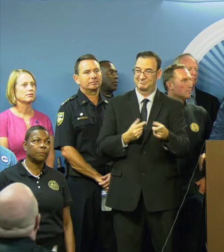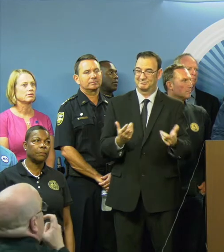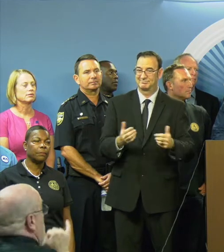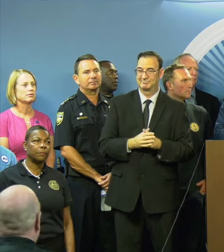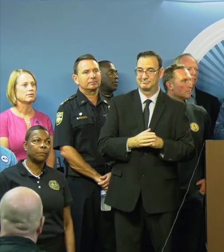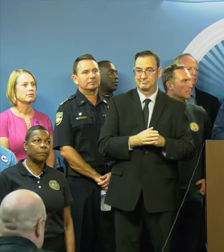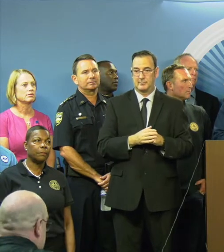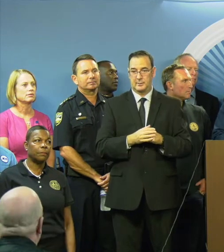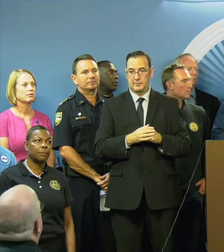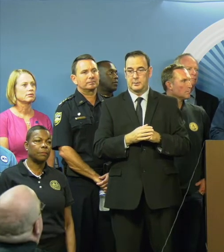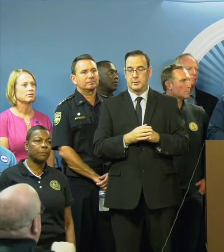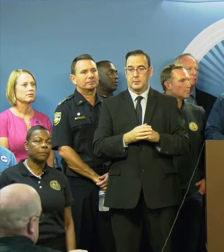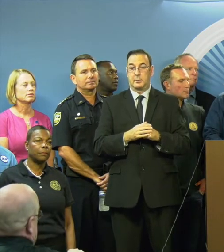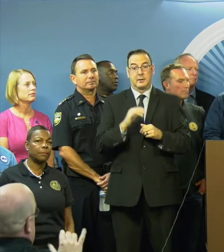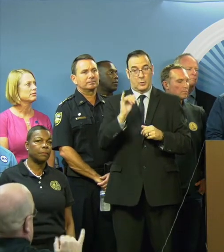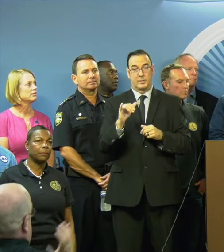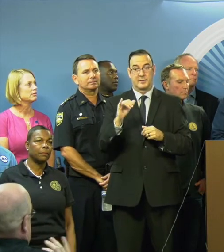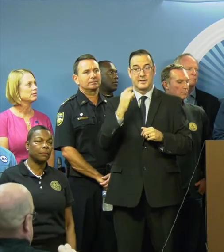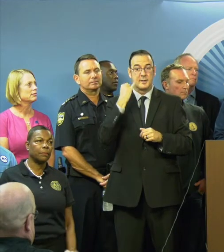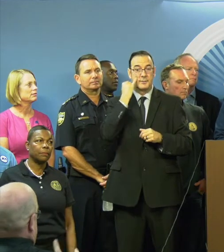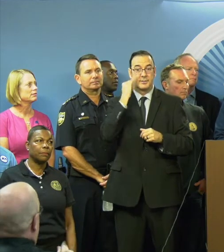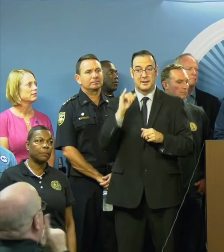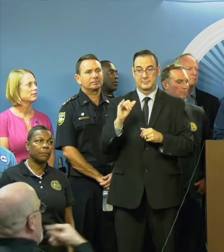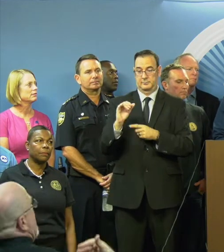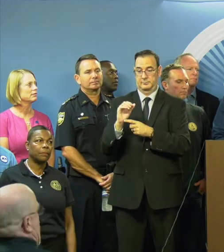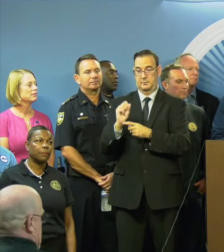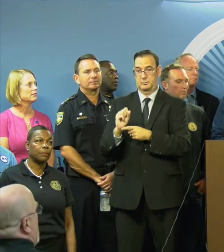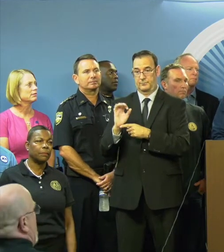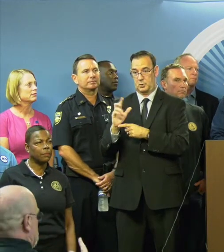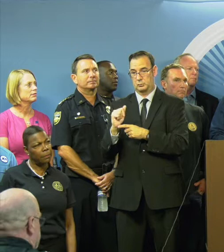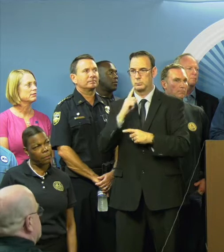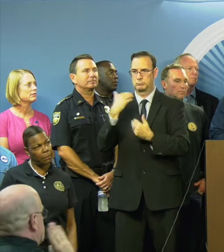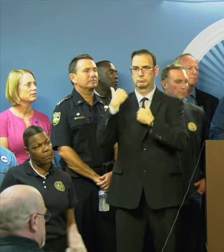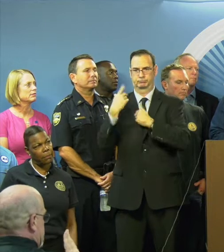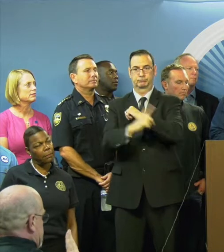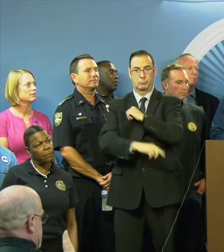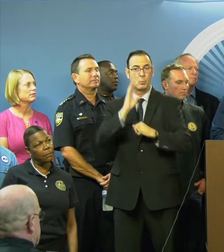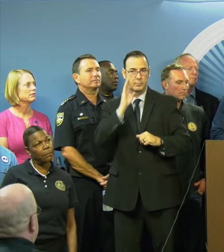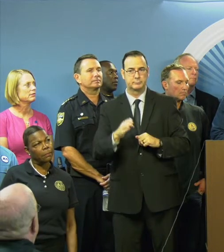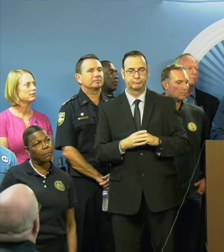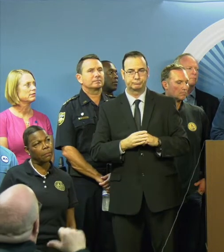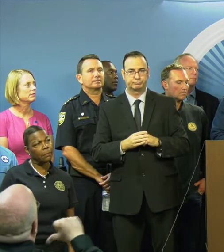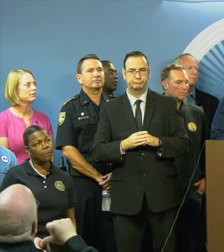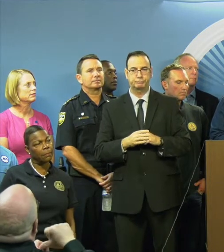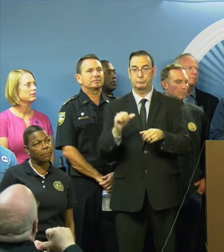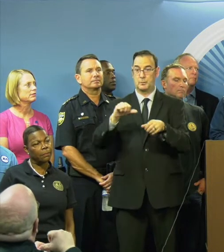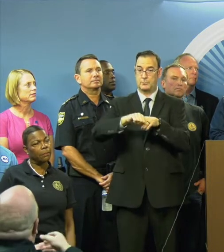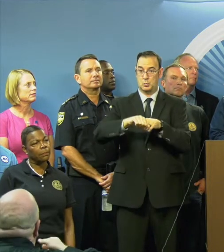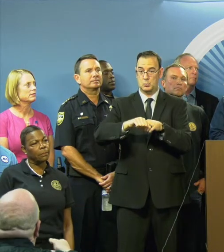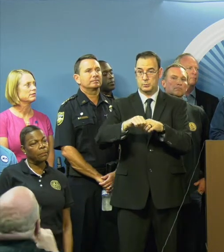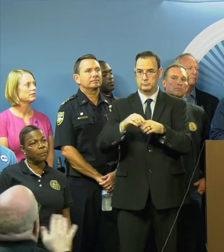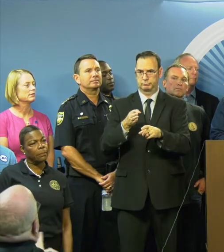do that, I think what this case showed is that you will be held accountable. We're working closely with the fuel industry to ensure an adequate